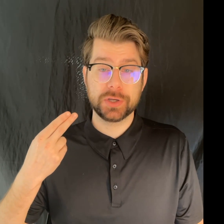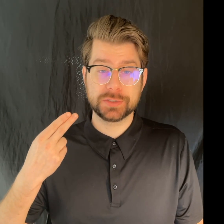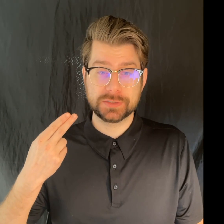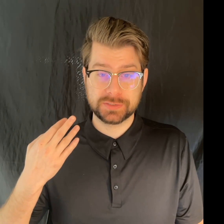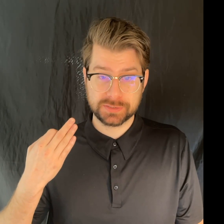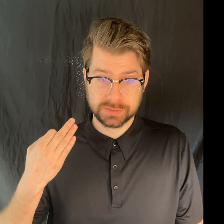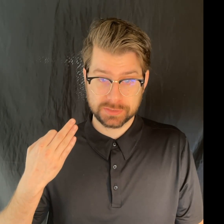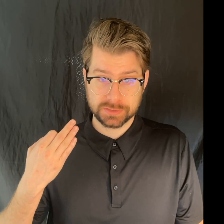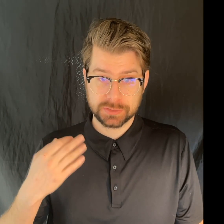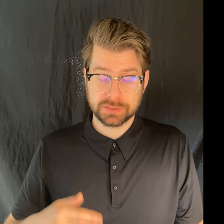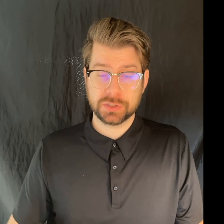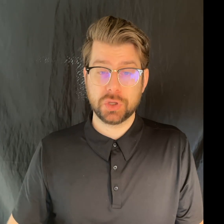crooks,